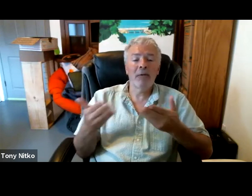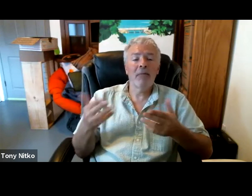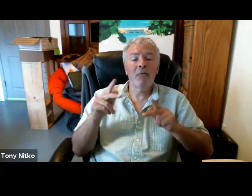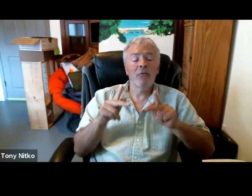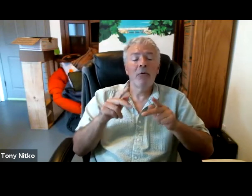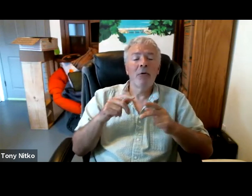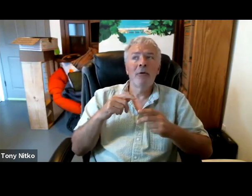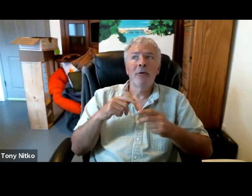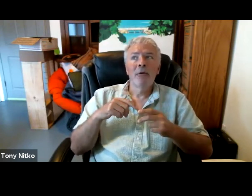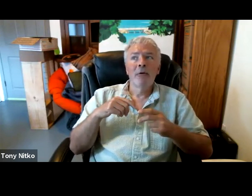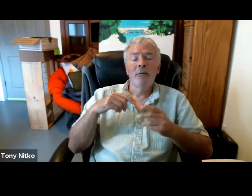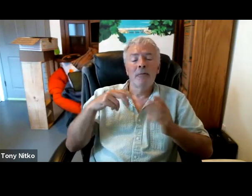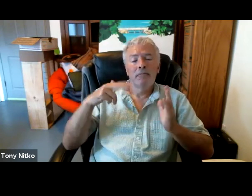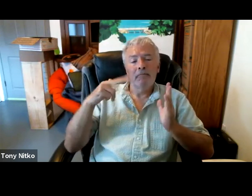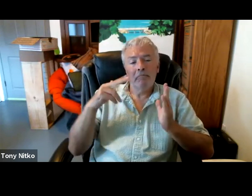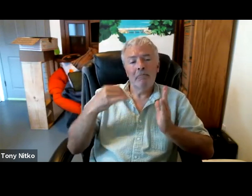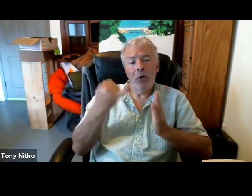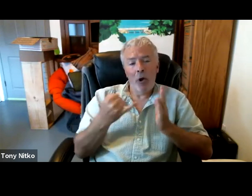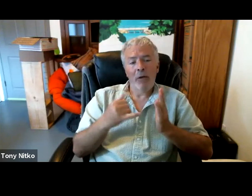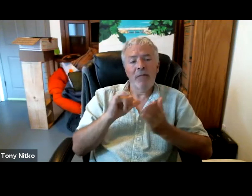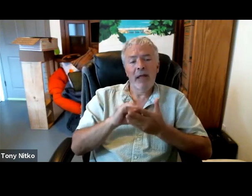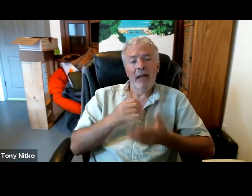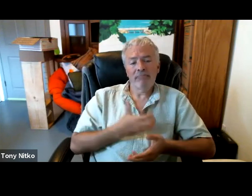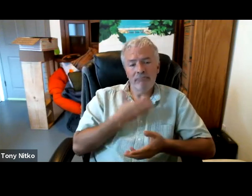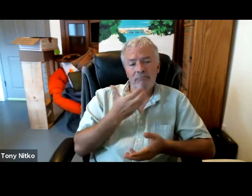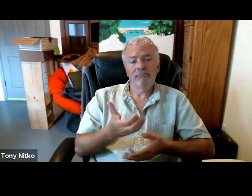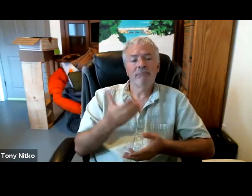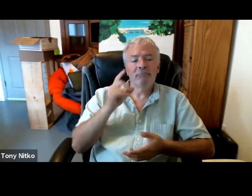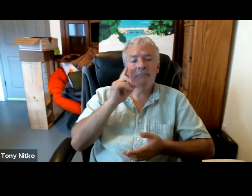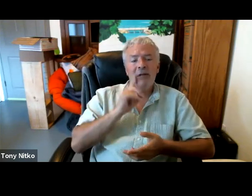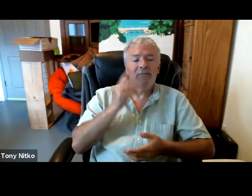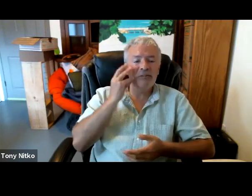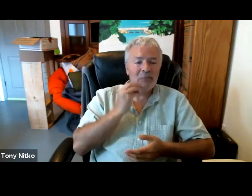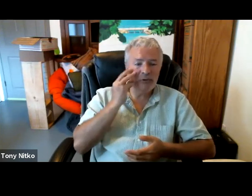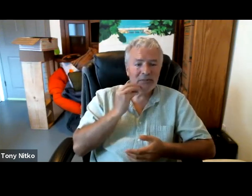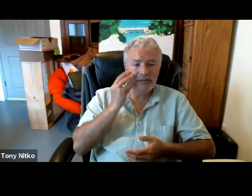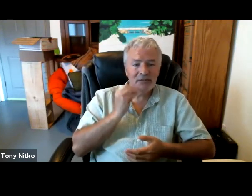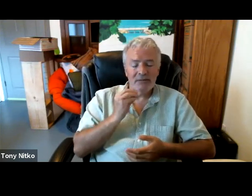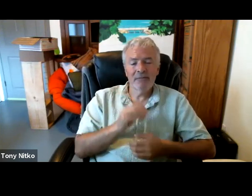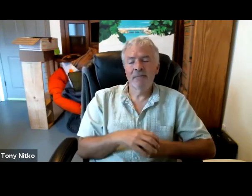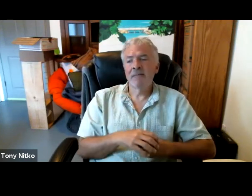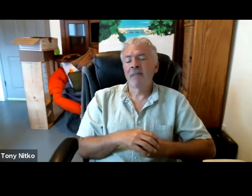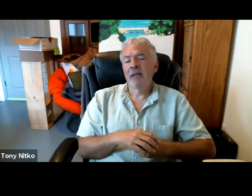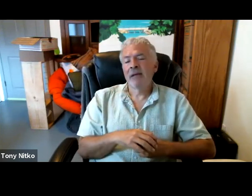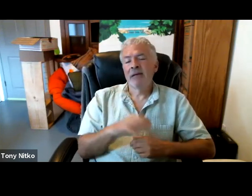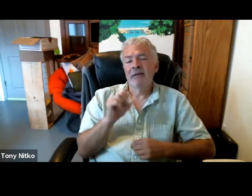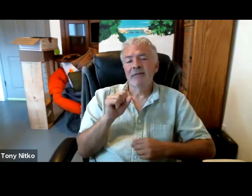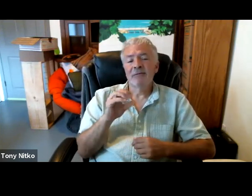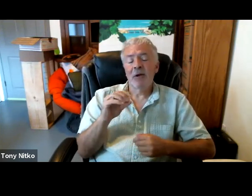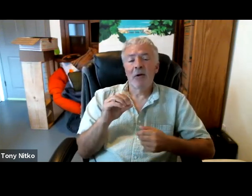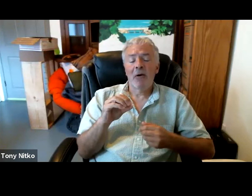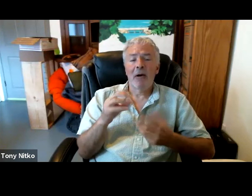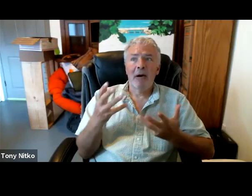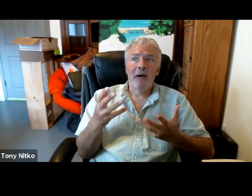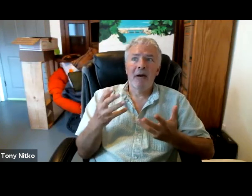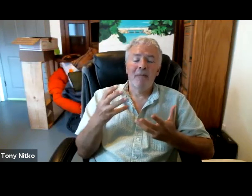community, deaf artists, children of deaf adults, also referred to as CODAs, and other artists within the community, is